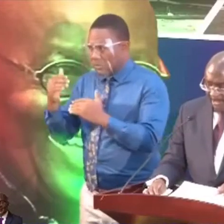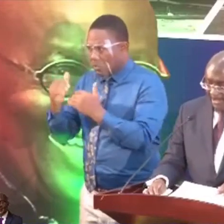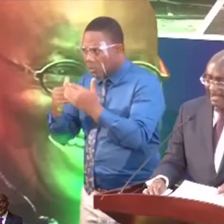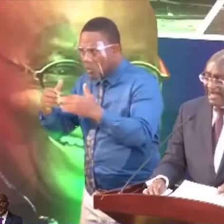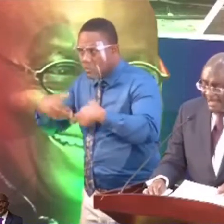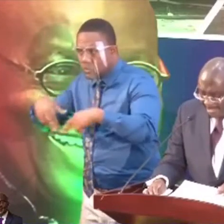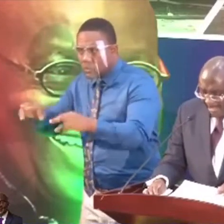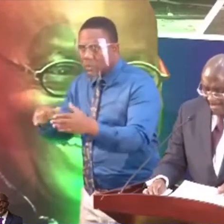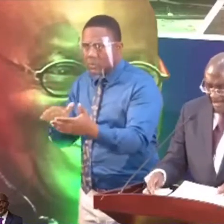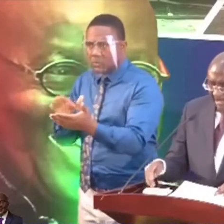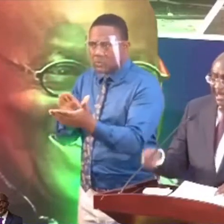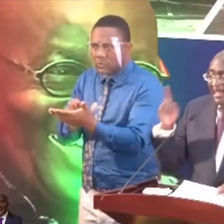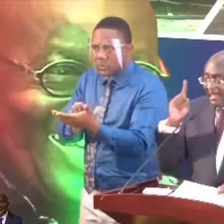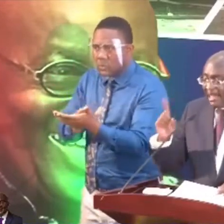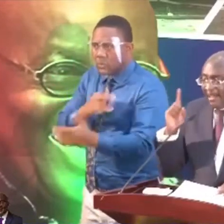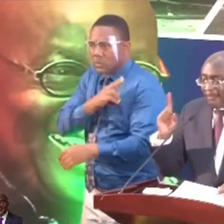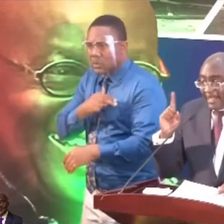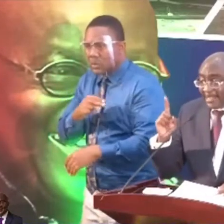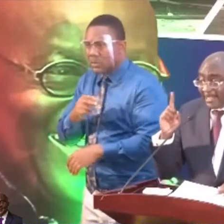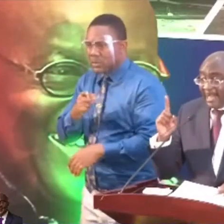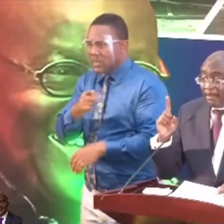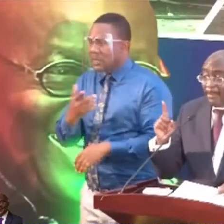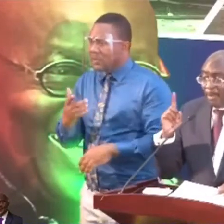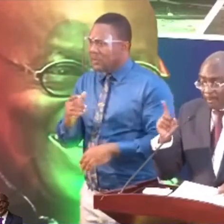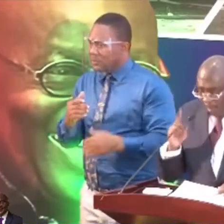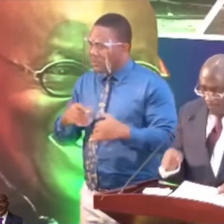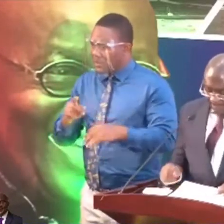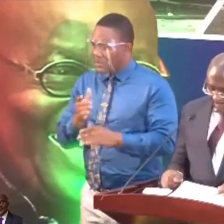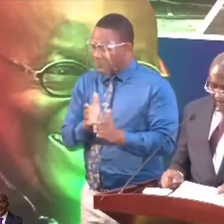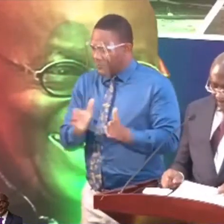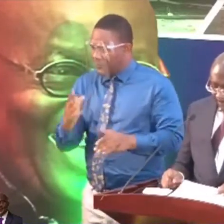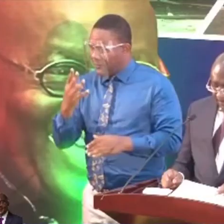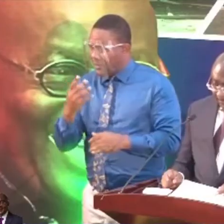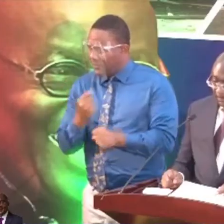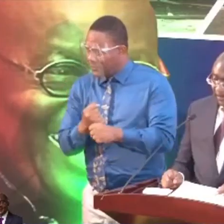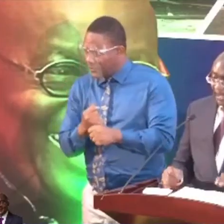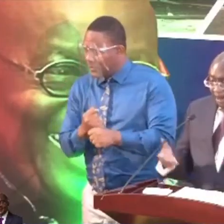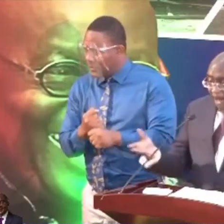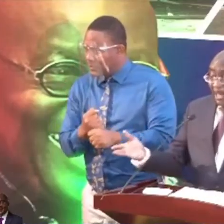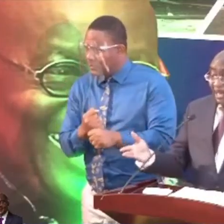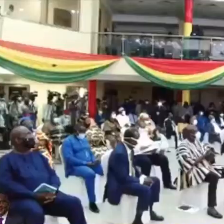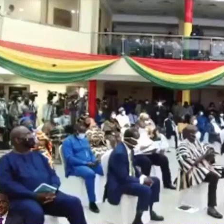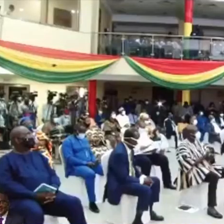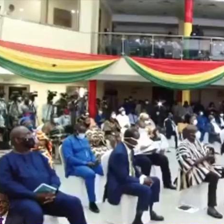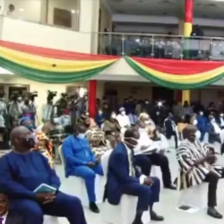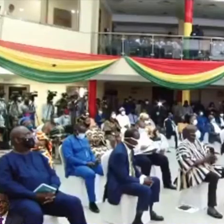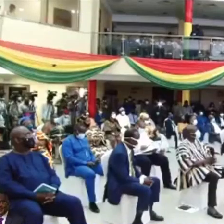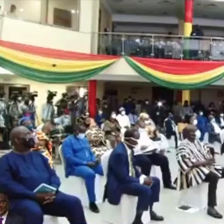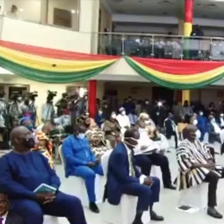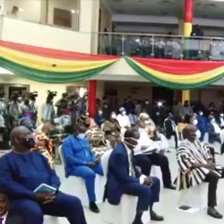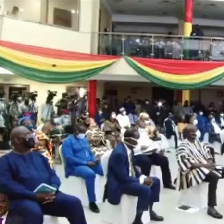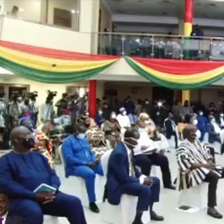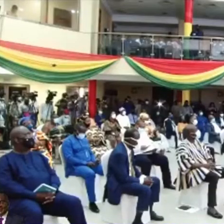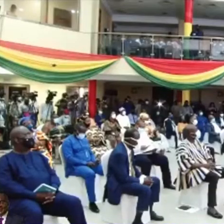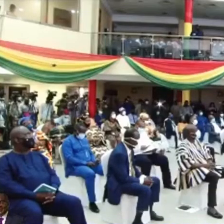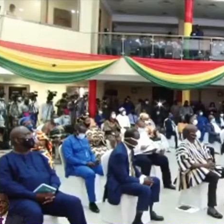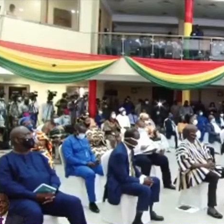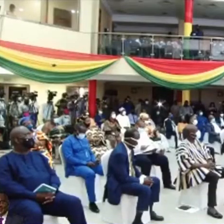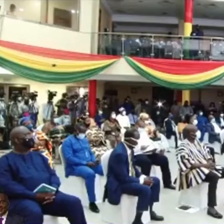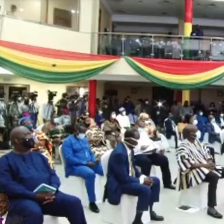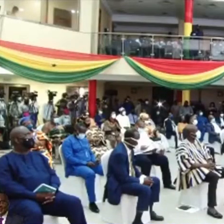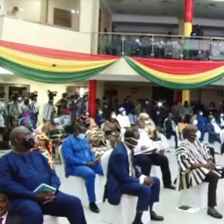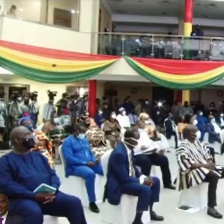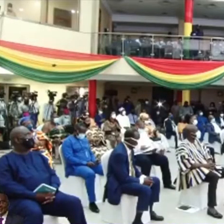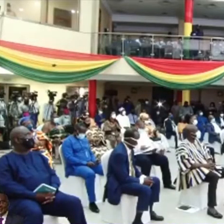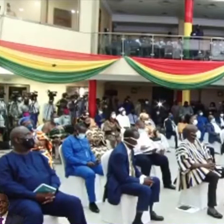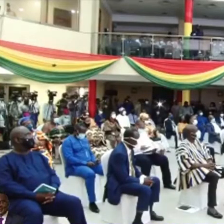infrastructure initiated in their first term of office. They are welcome. They should bring the data,